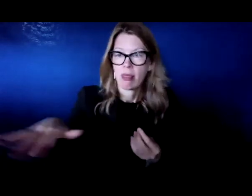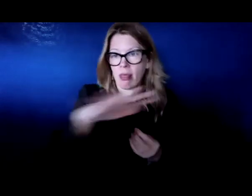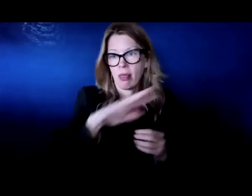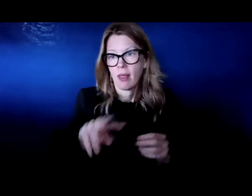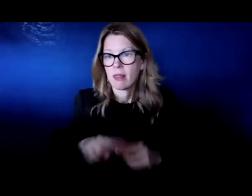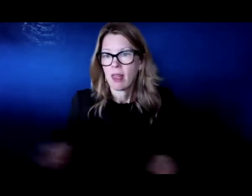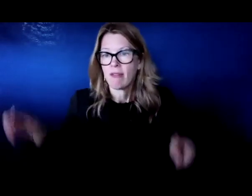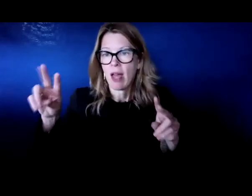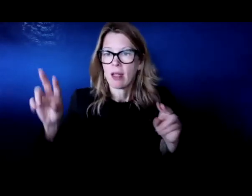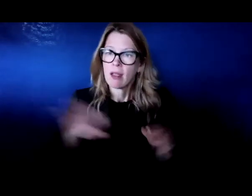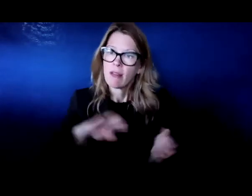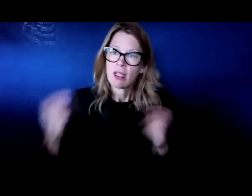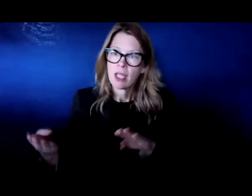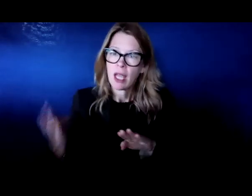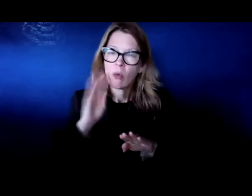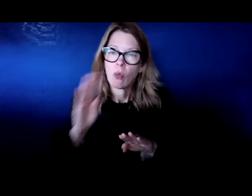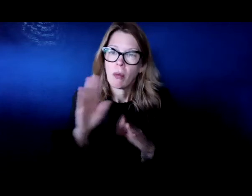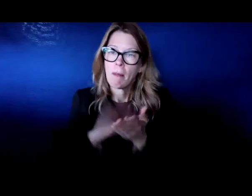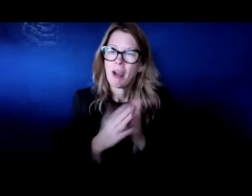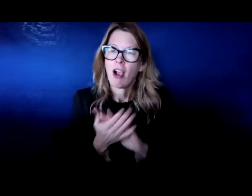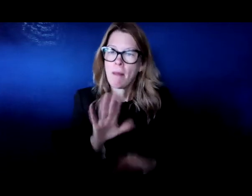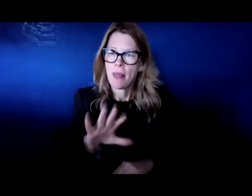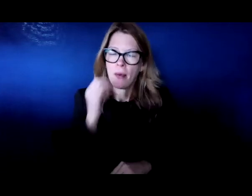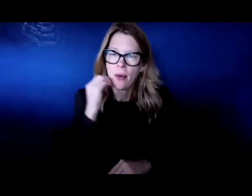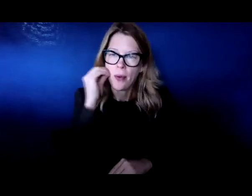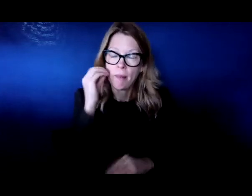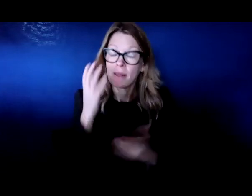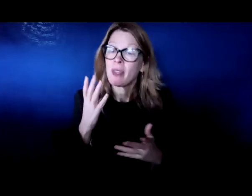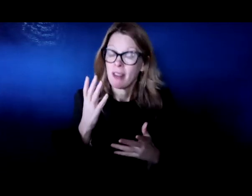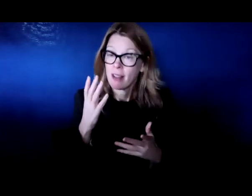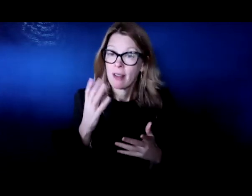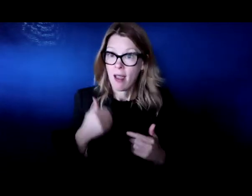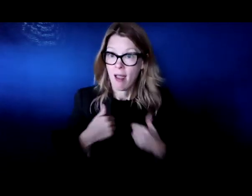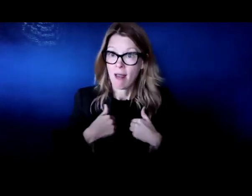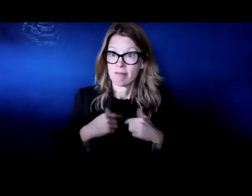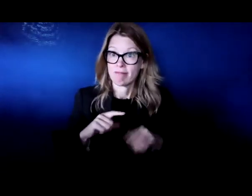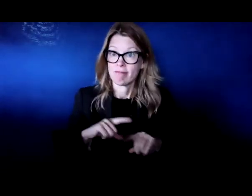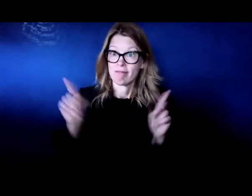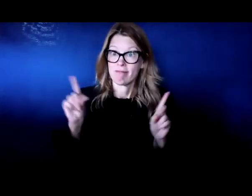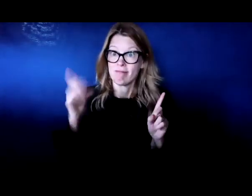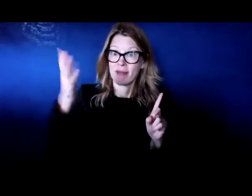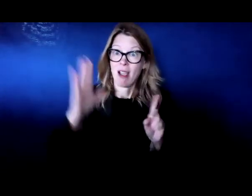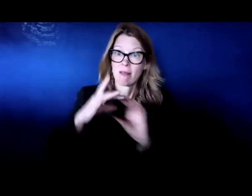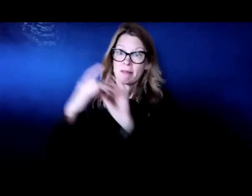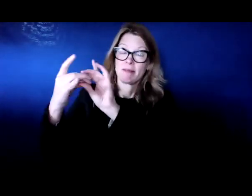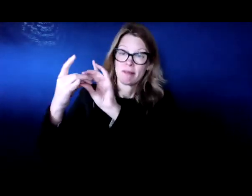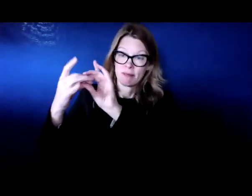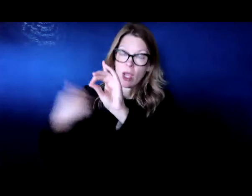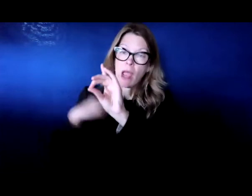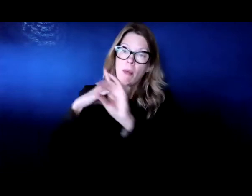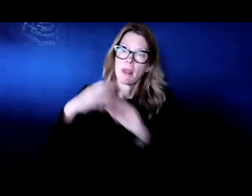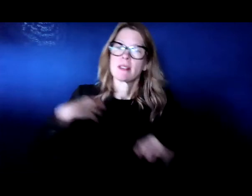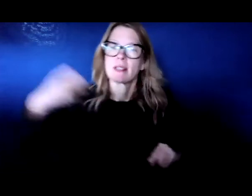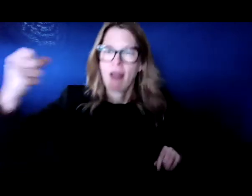God will ransom my life. He will snatch me from the grasp of death. Do not be envious when some become